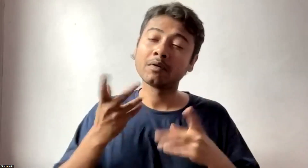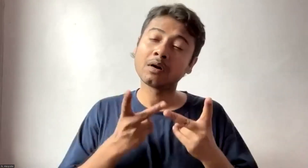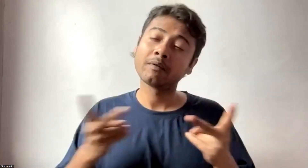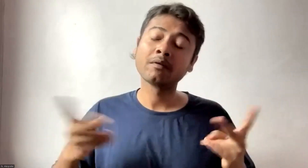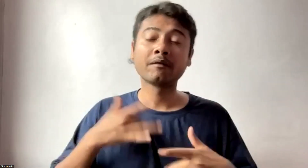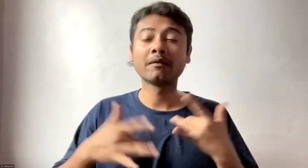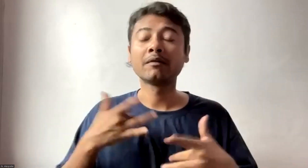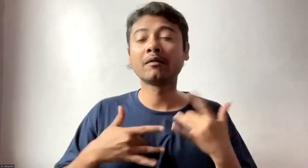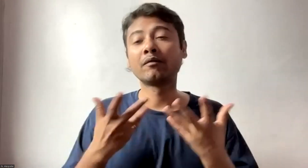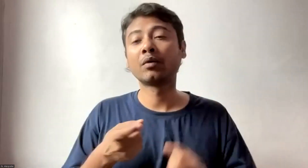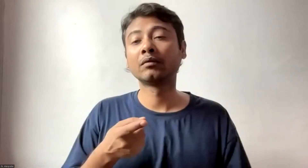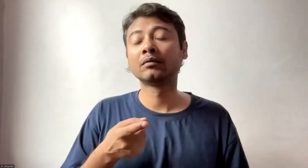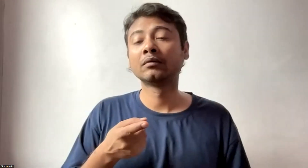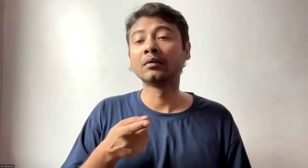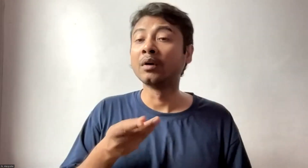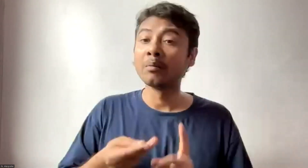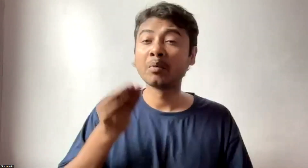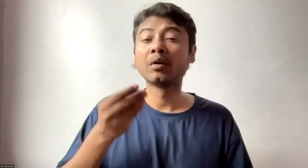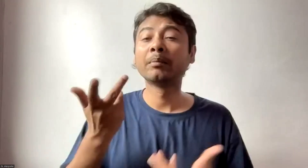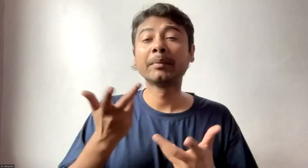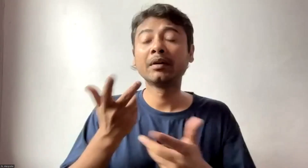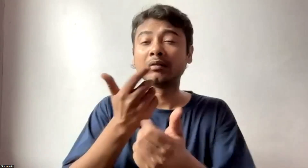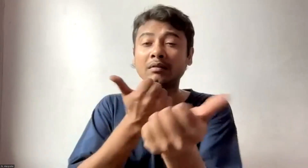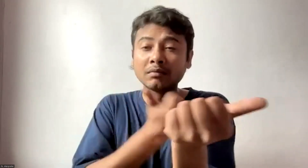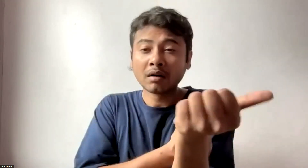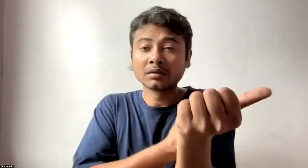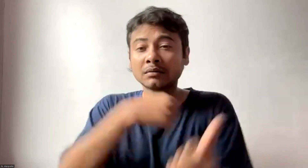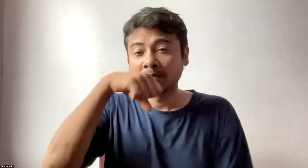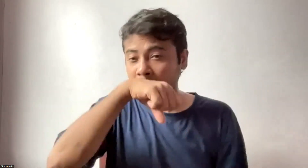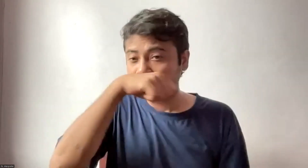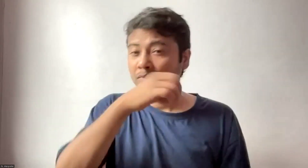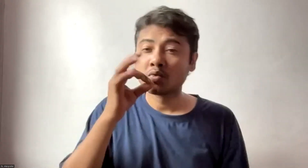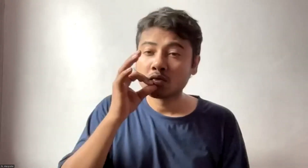to cigarettes. So this is also another category that they